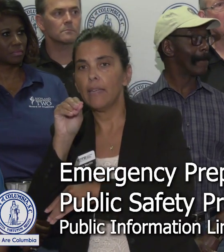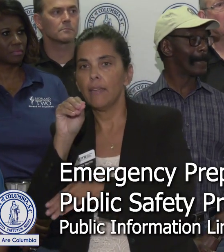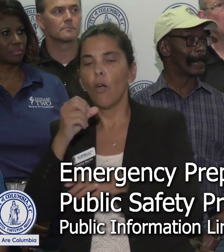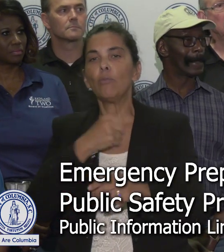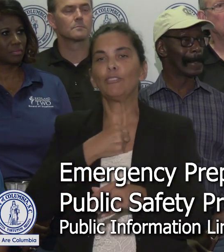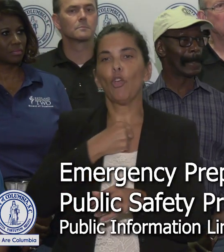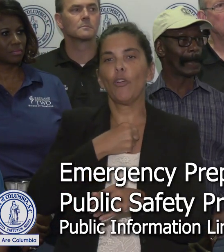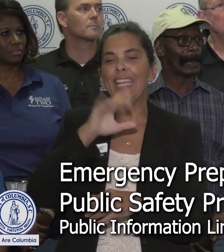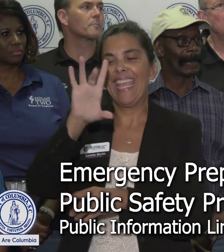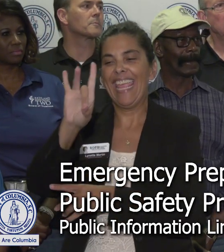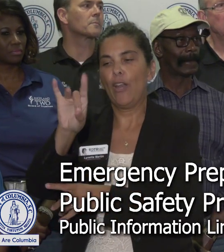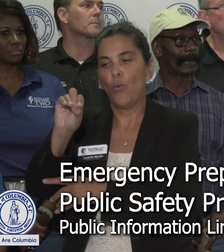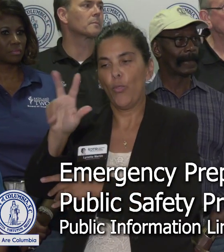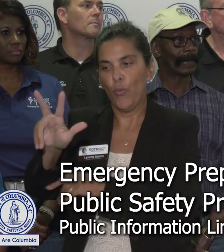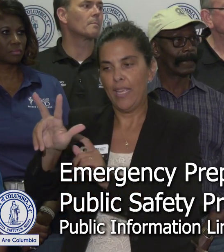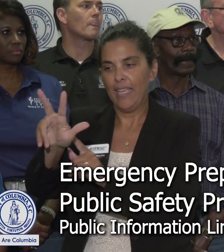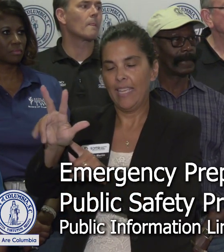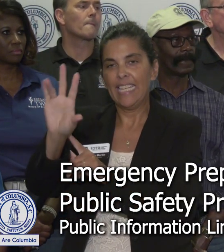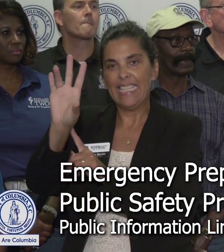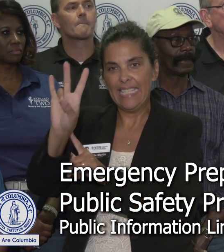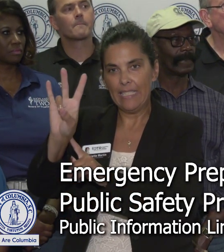7118, I'm sorry.